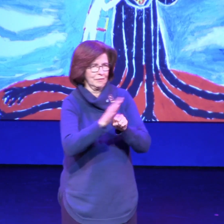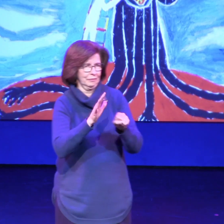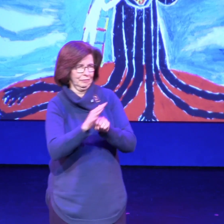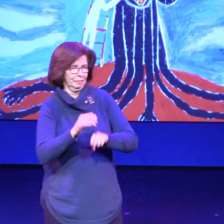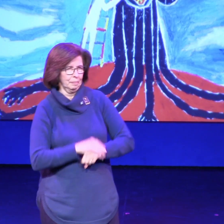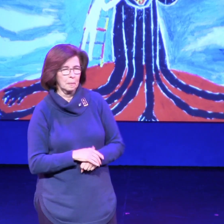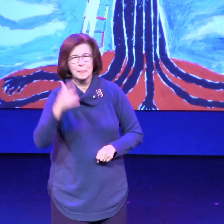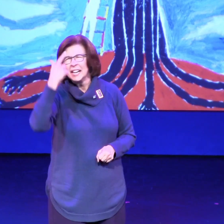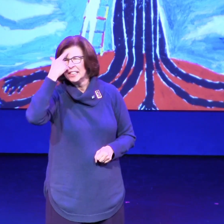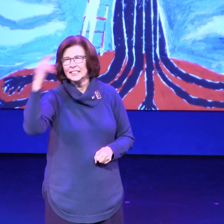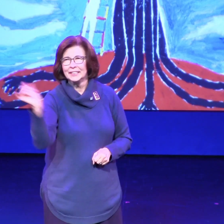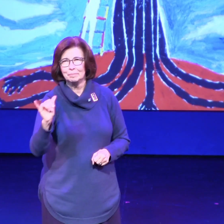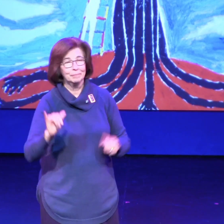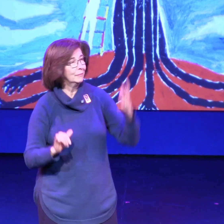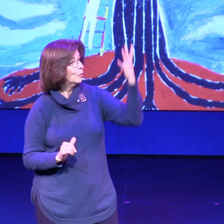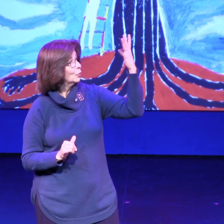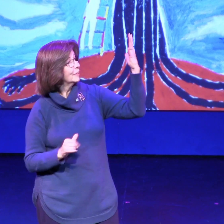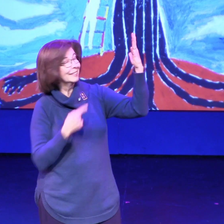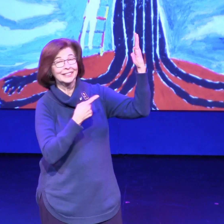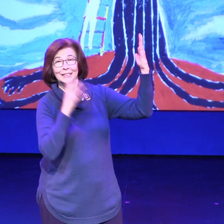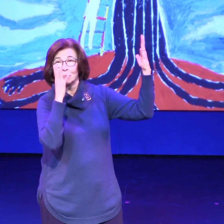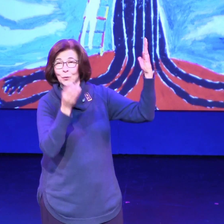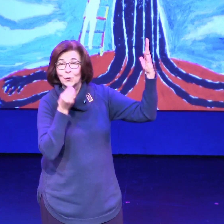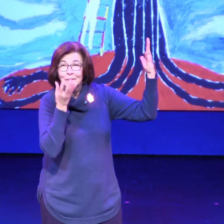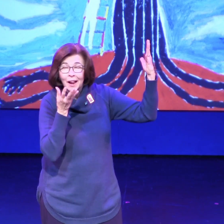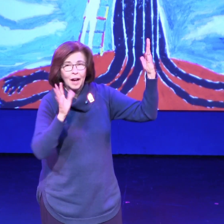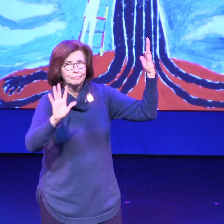But that sentiment is not enough.